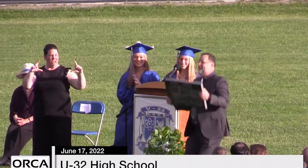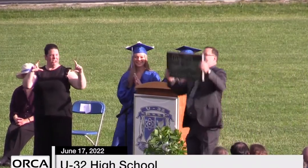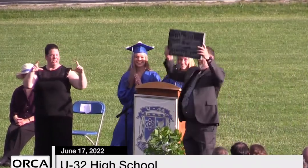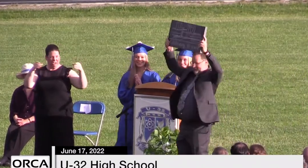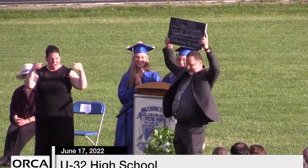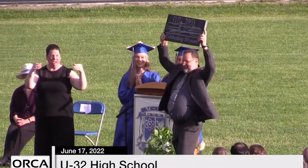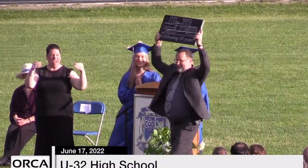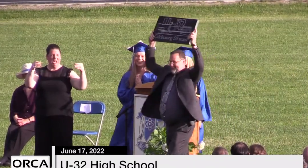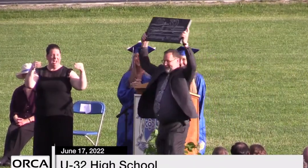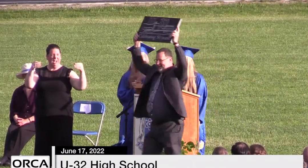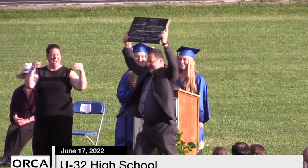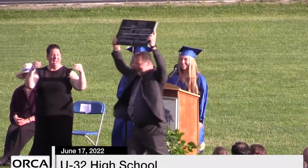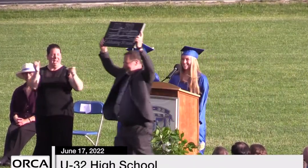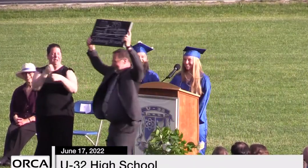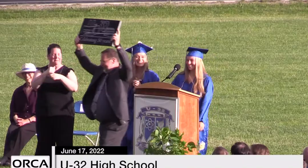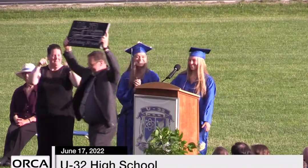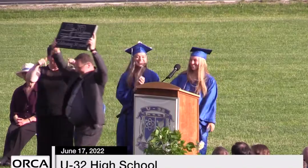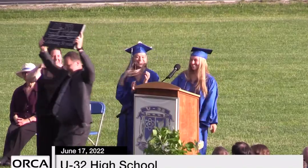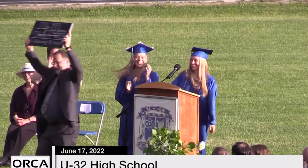for our school.